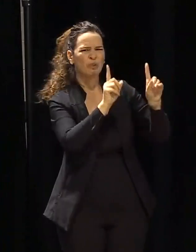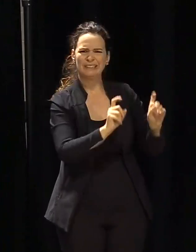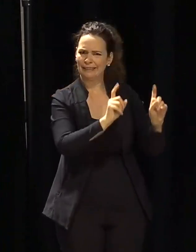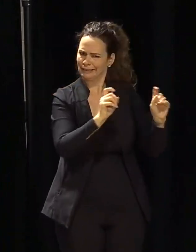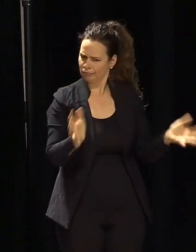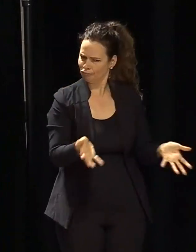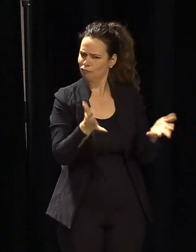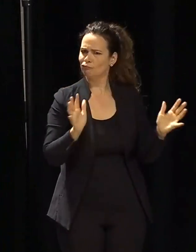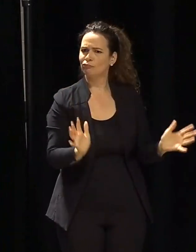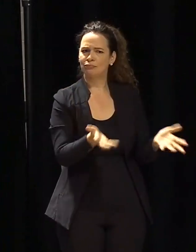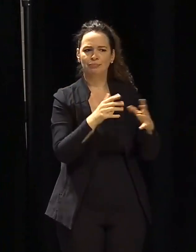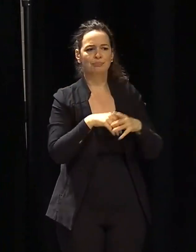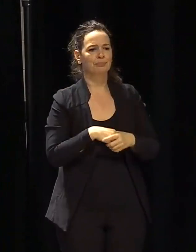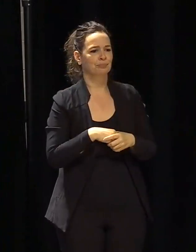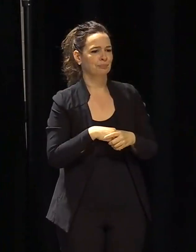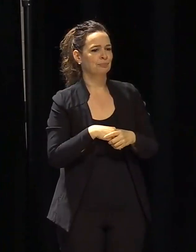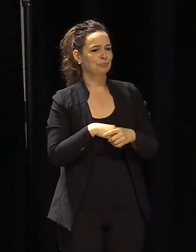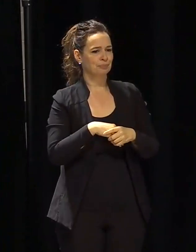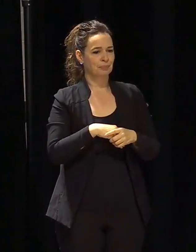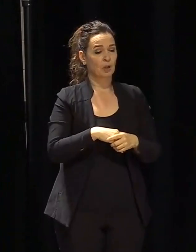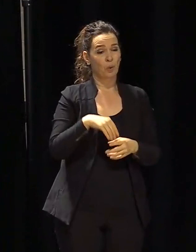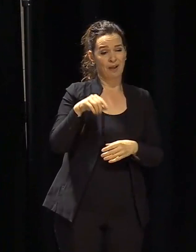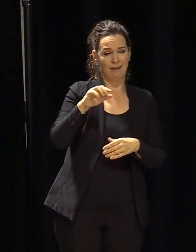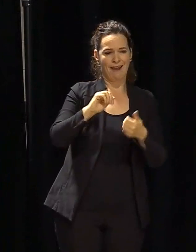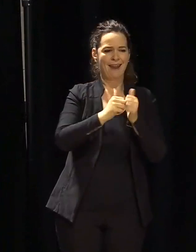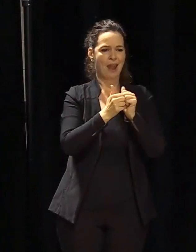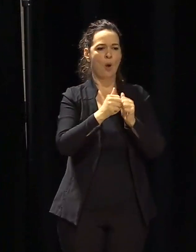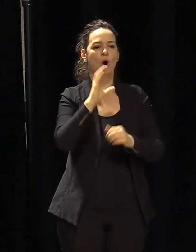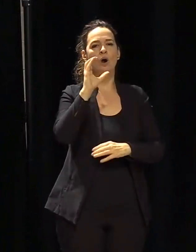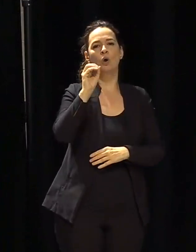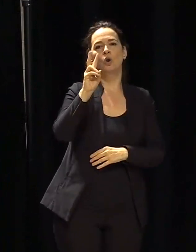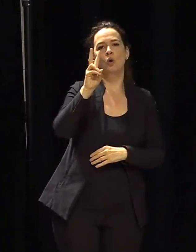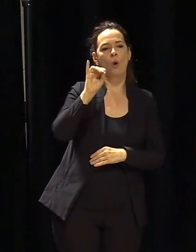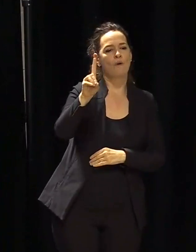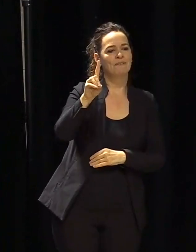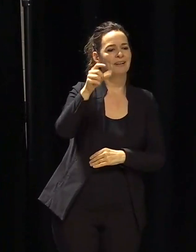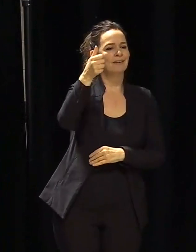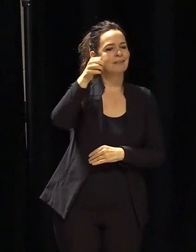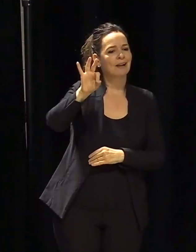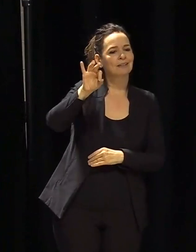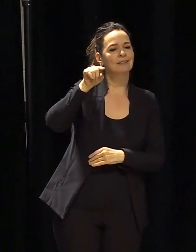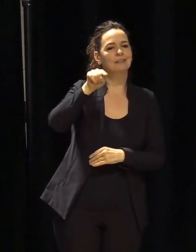covid19.ongov.net. That's right here at the On Center. Please take advantage of that.